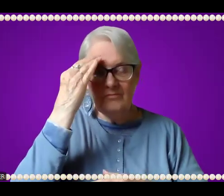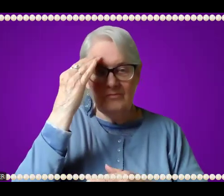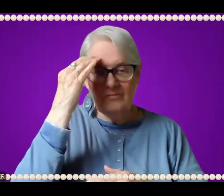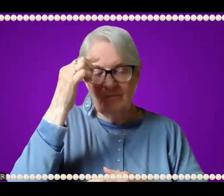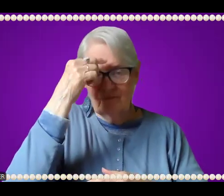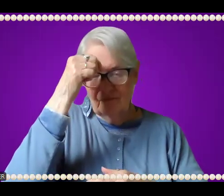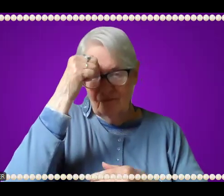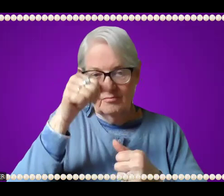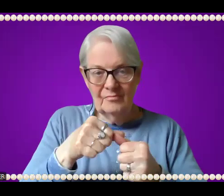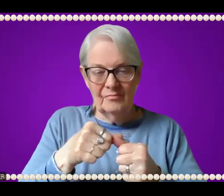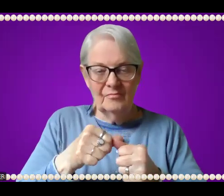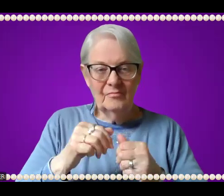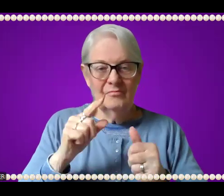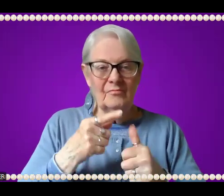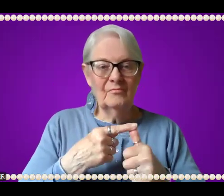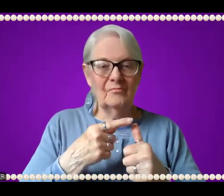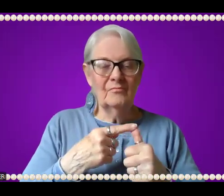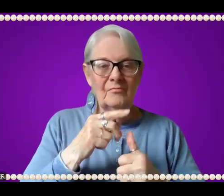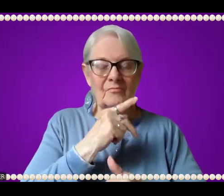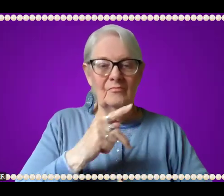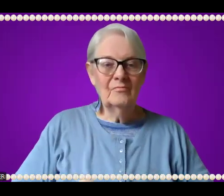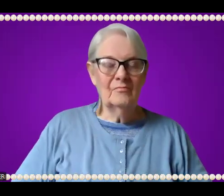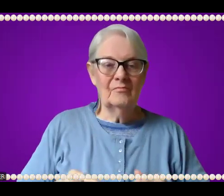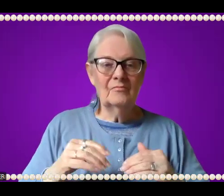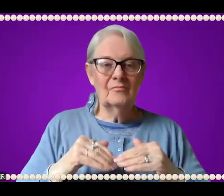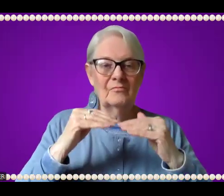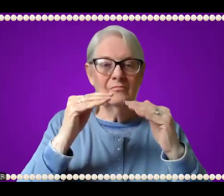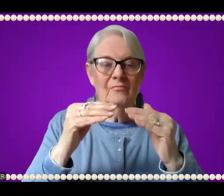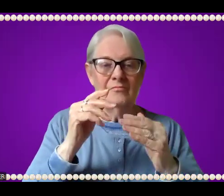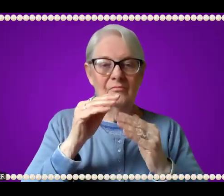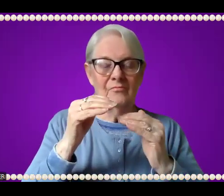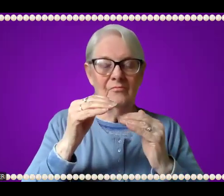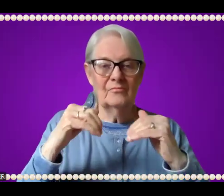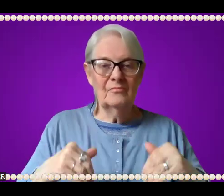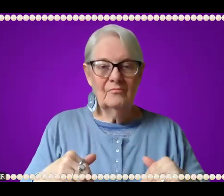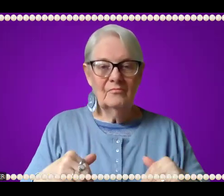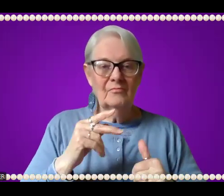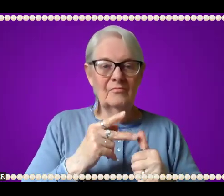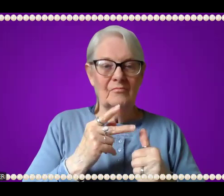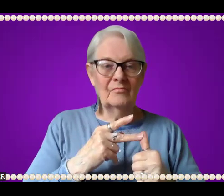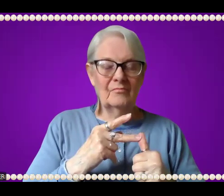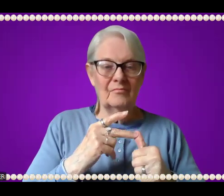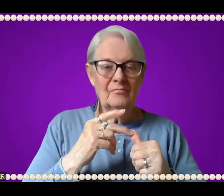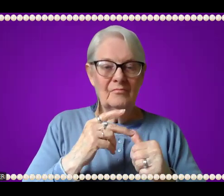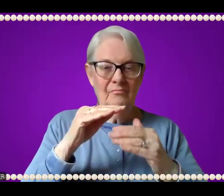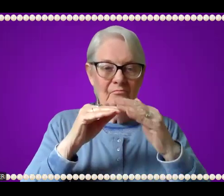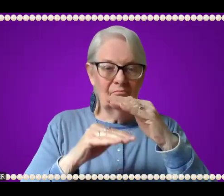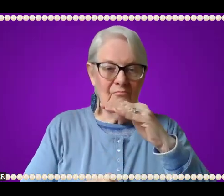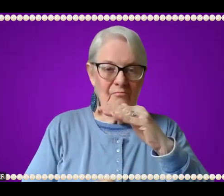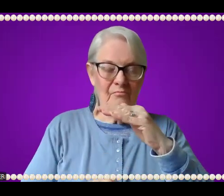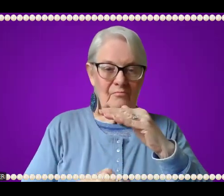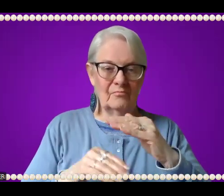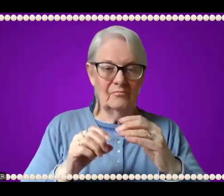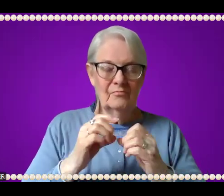is about rise to division. Second Kings is about decline to